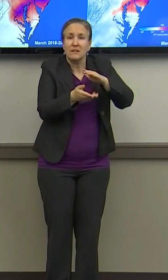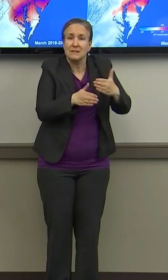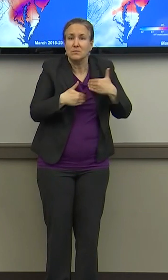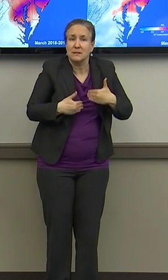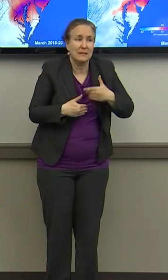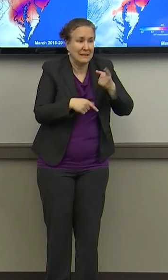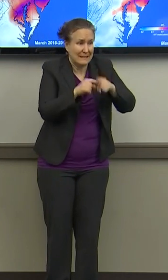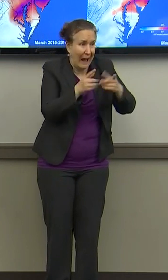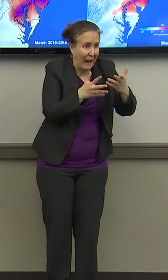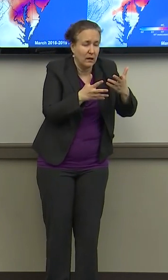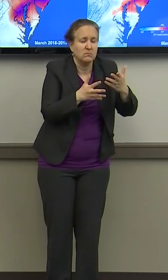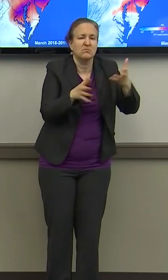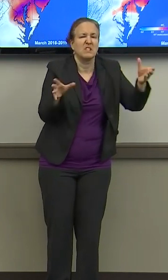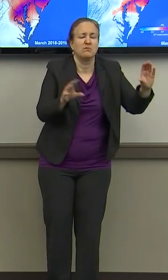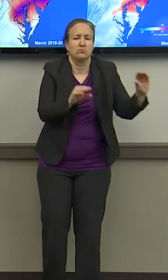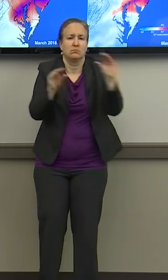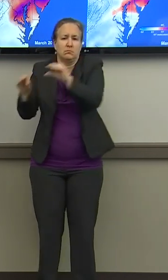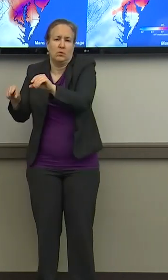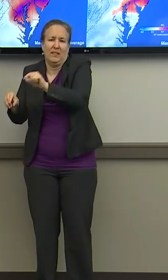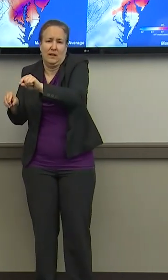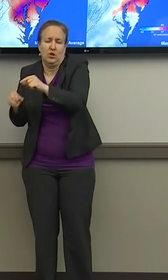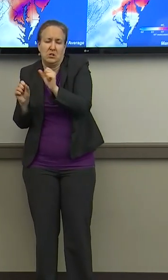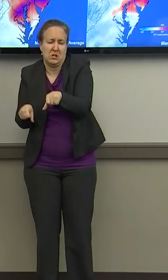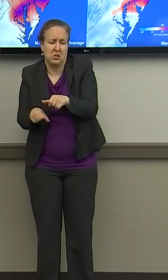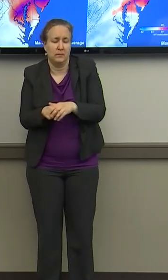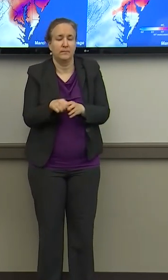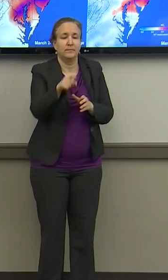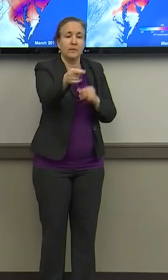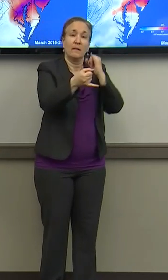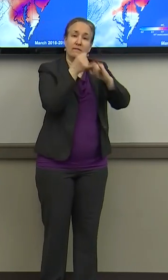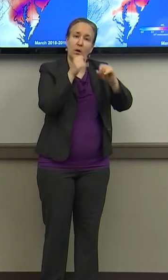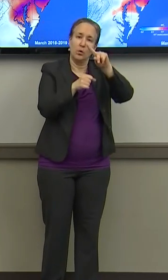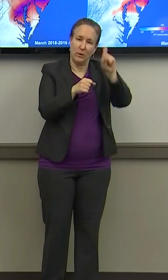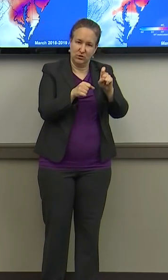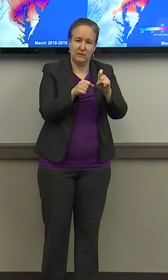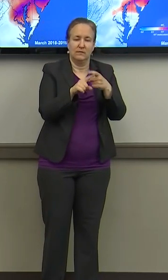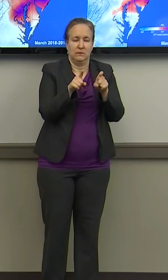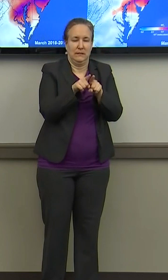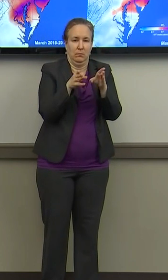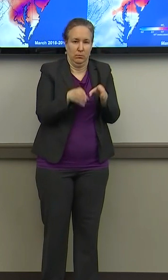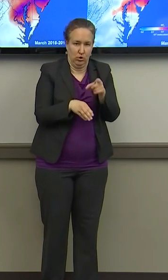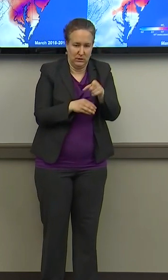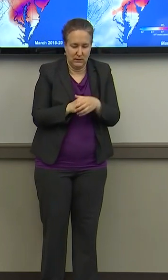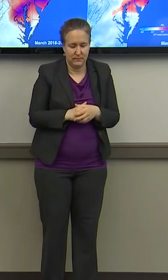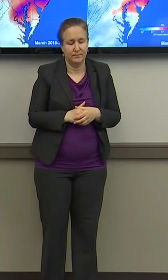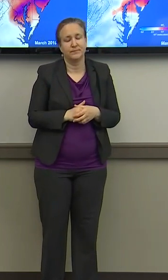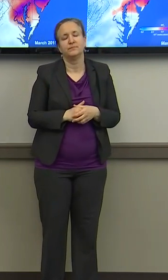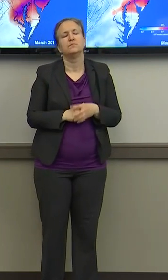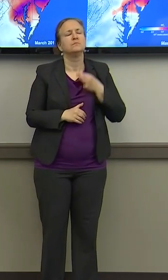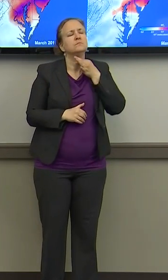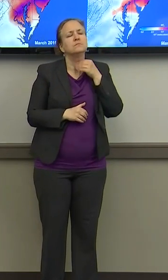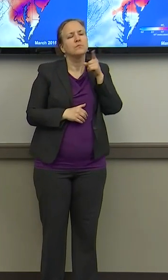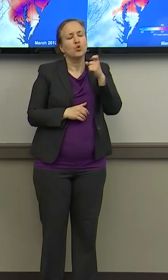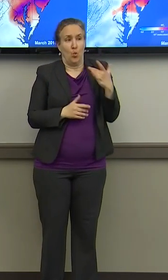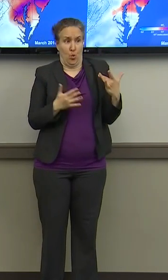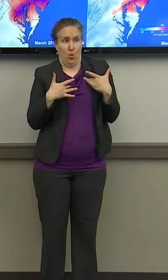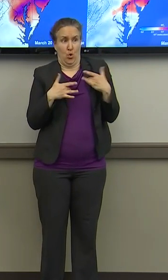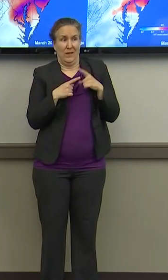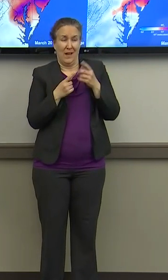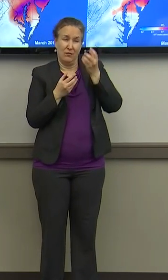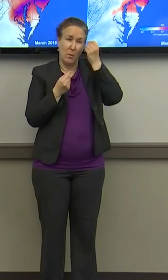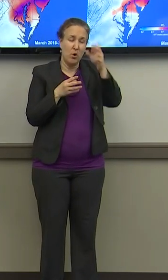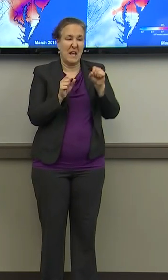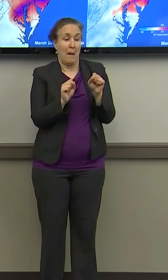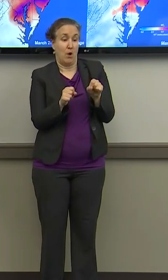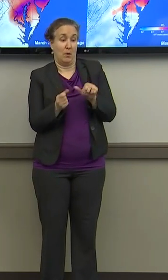deceased. The final question is from Jim Melwork from KYW. Do you worry that reporting